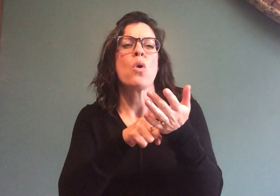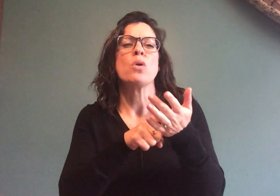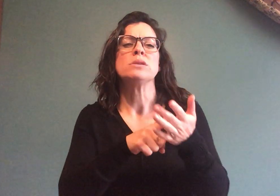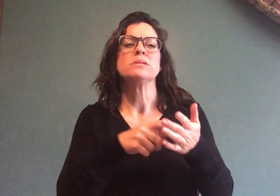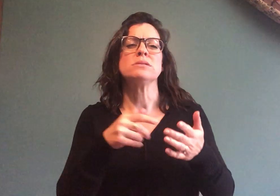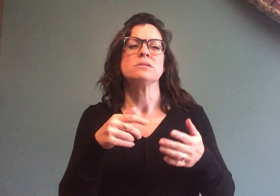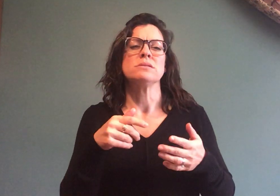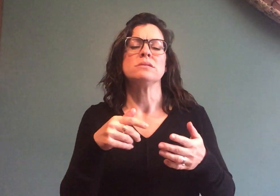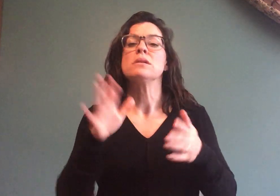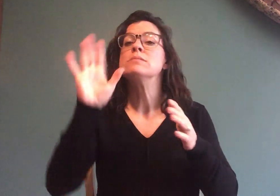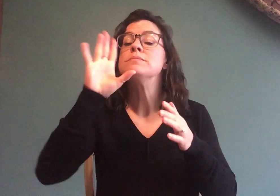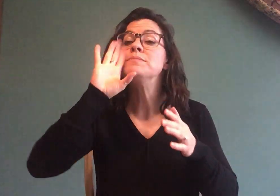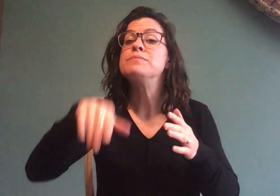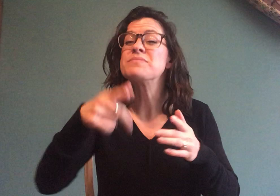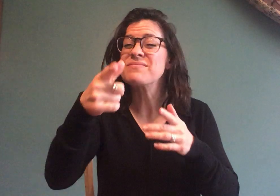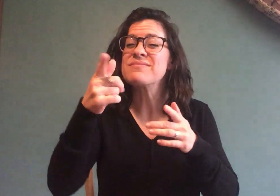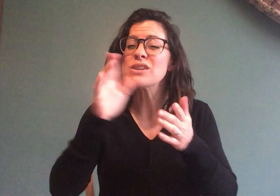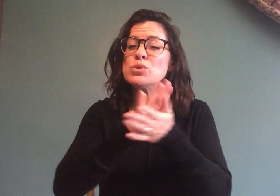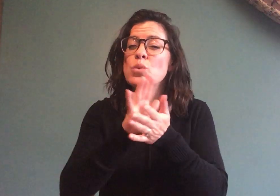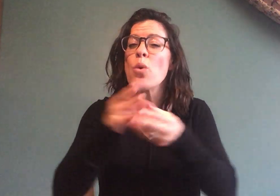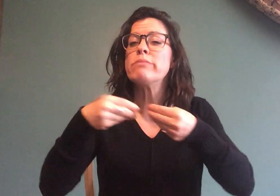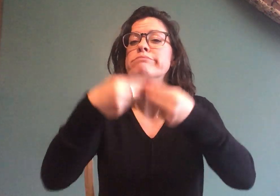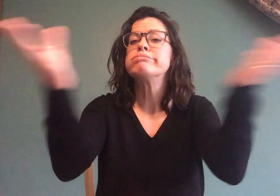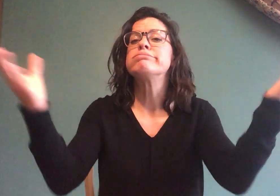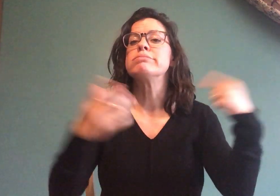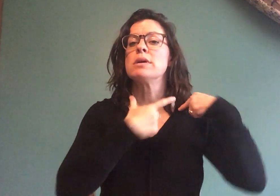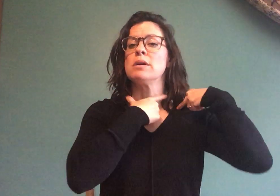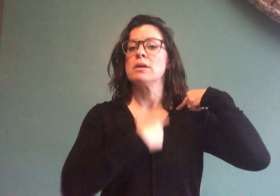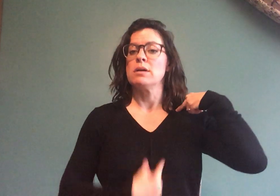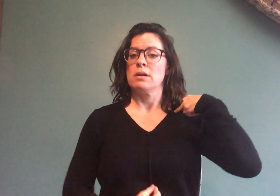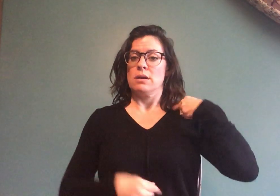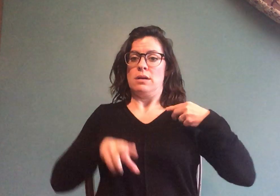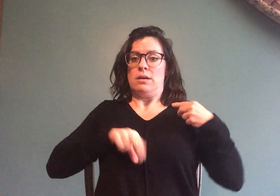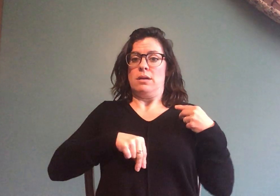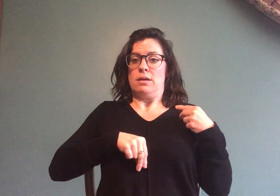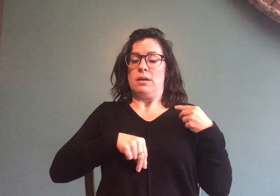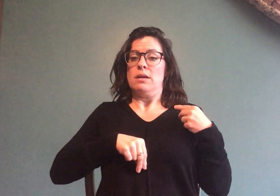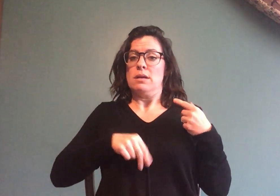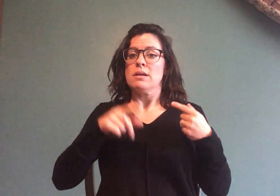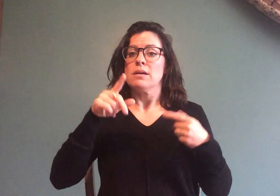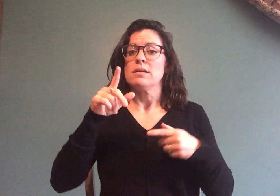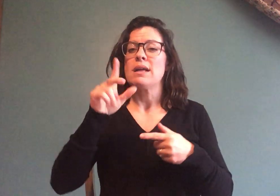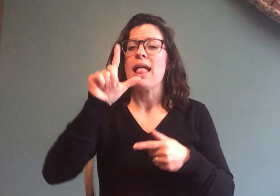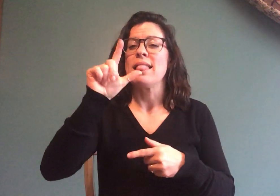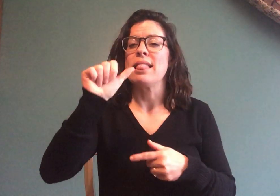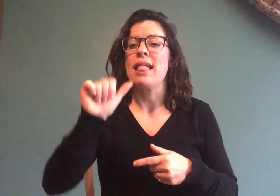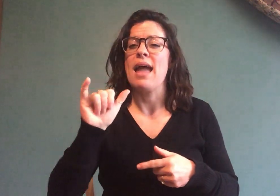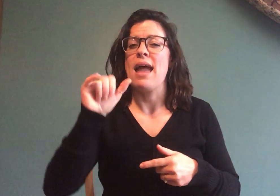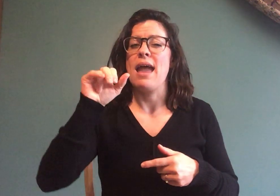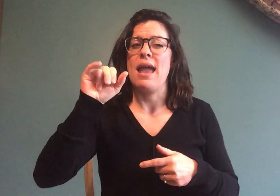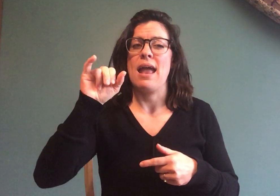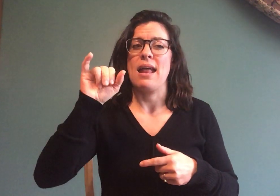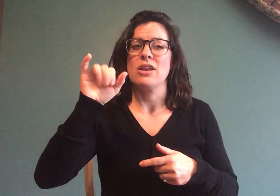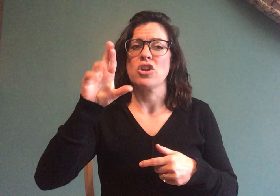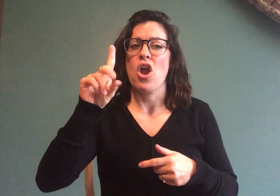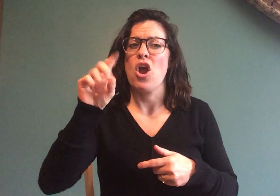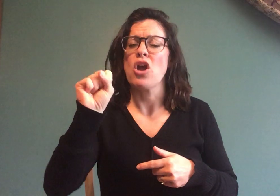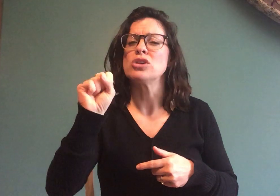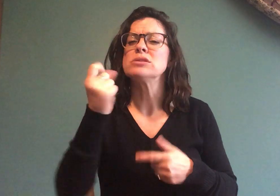our IDs? They're breakaway. They're breakaway. Why do you think they're breakaway? Because it has stuff like this